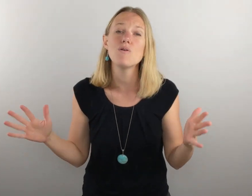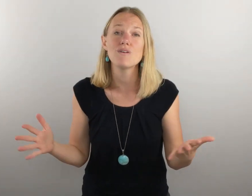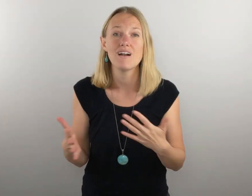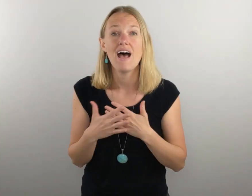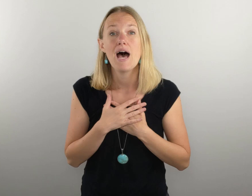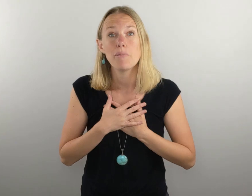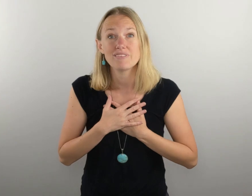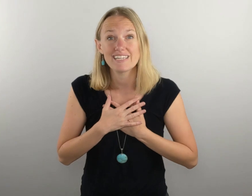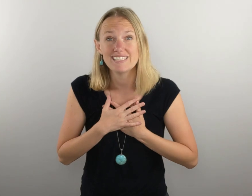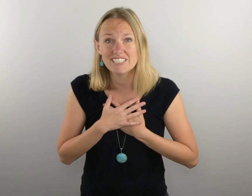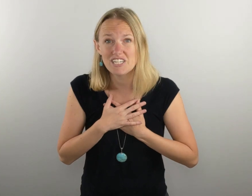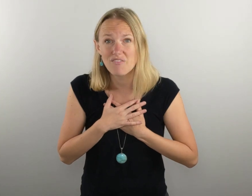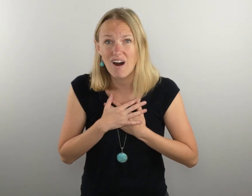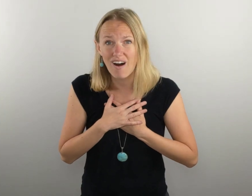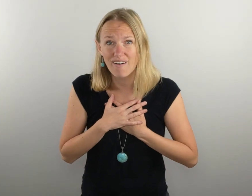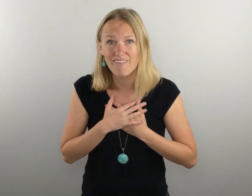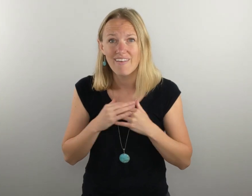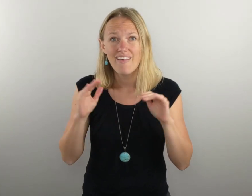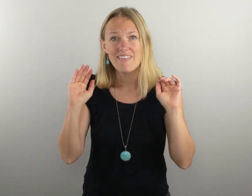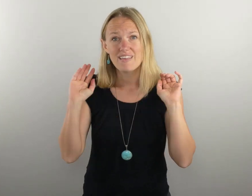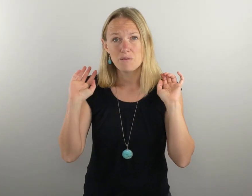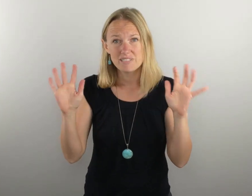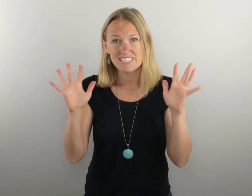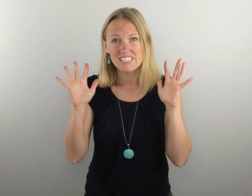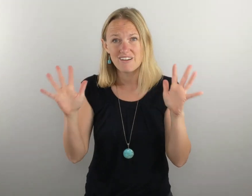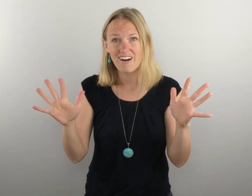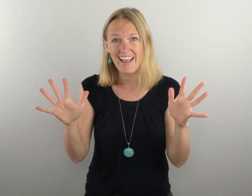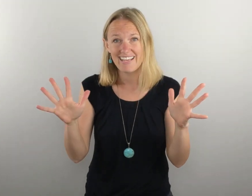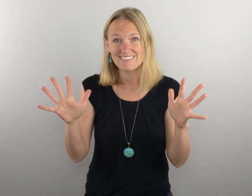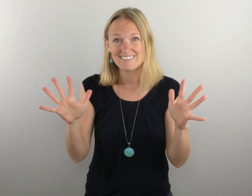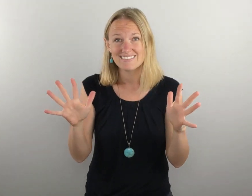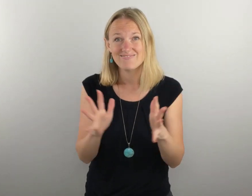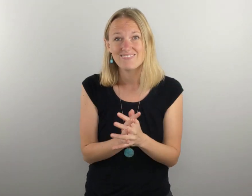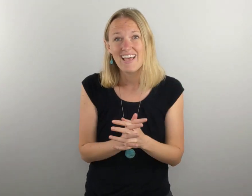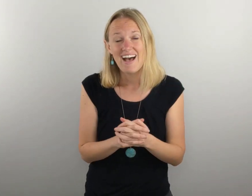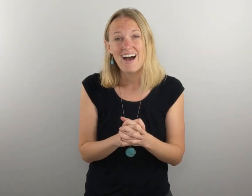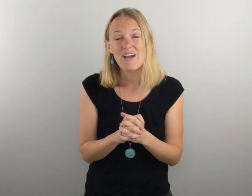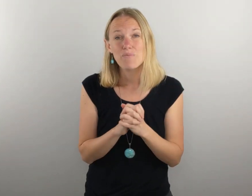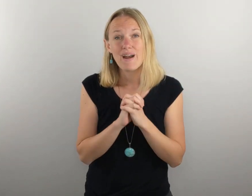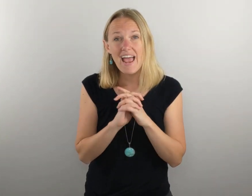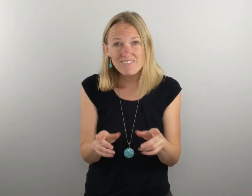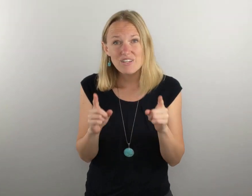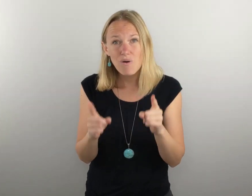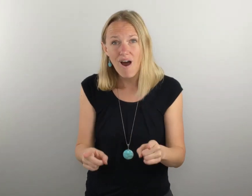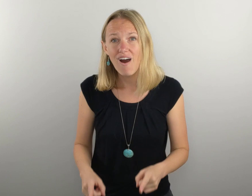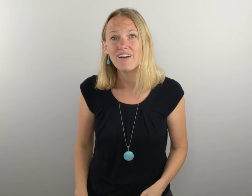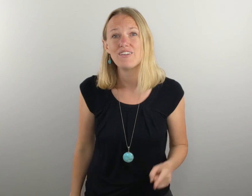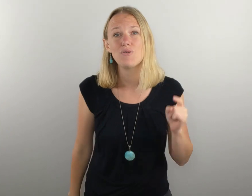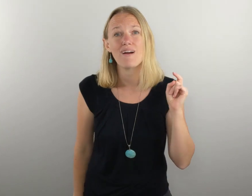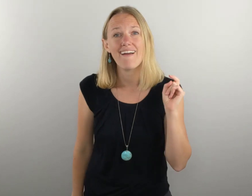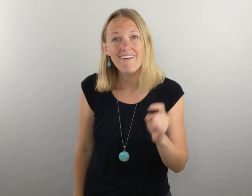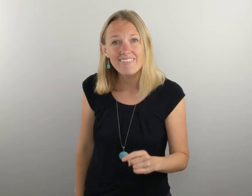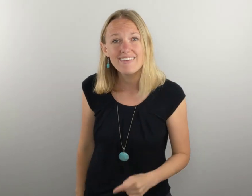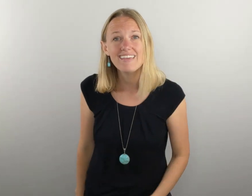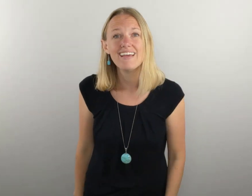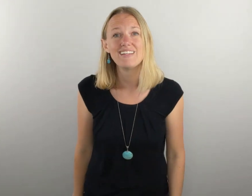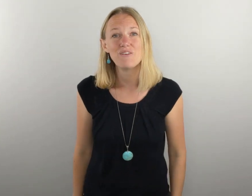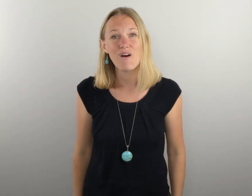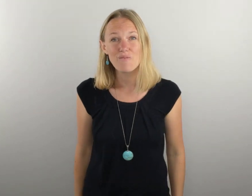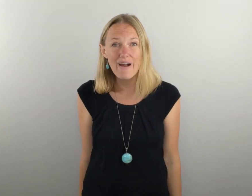more about the condition of our heart than the position of our hands. I hope wherever you are healthy and you are